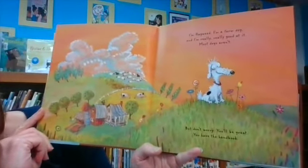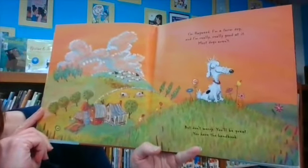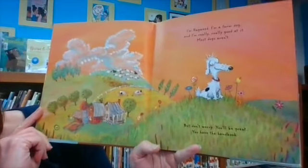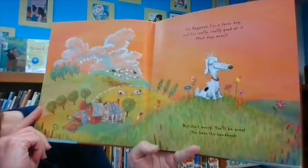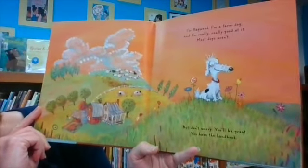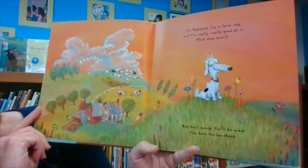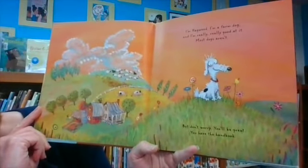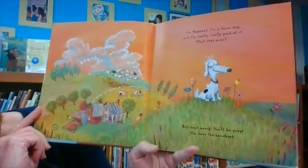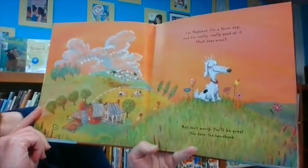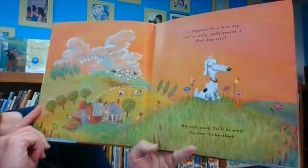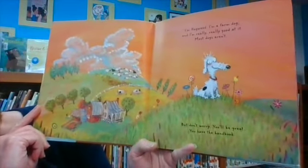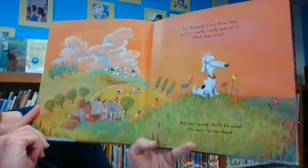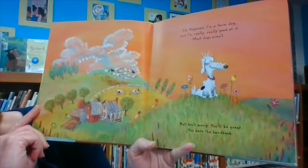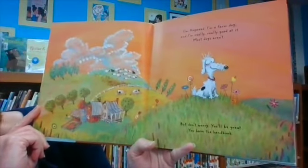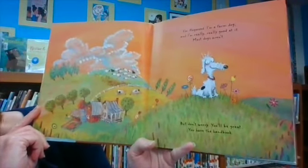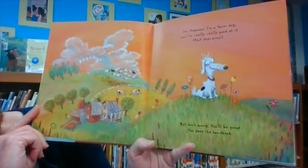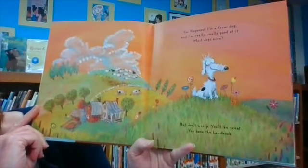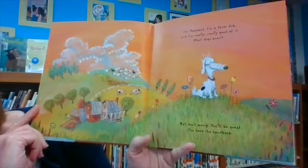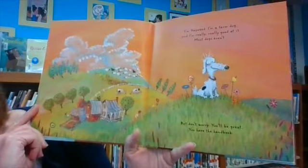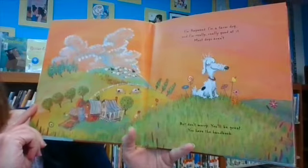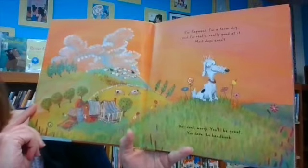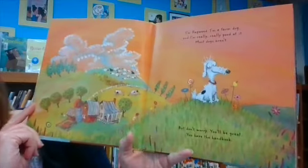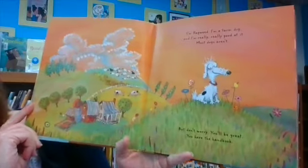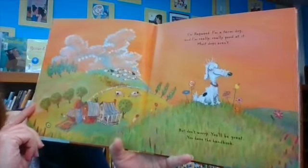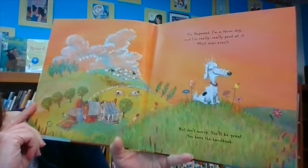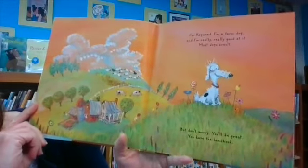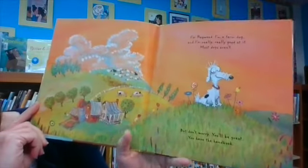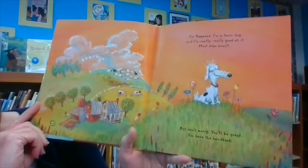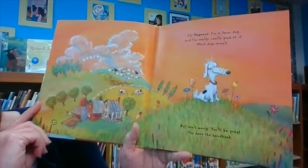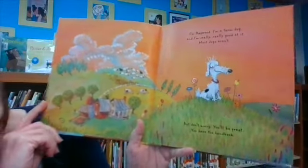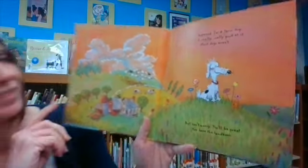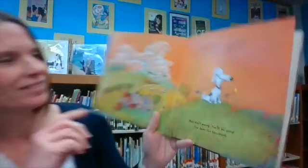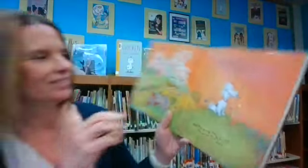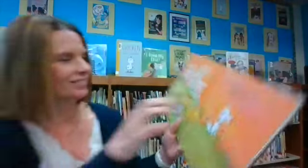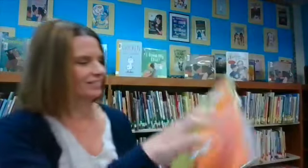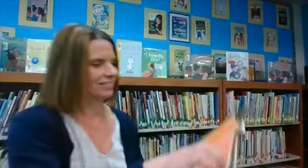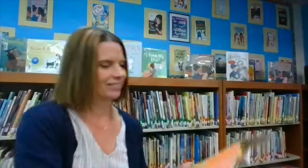But don't worry, you'll be great. You have the handbook.